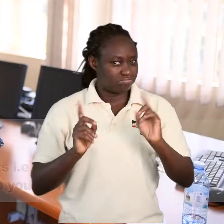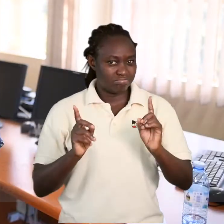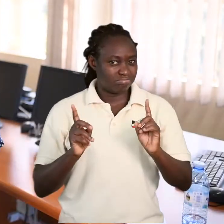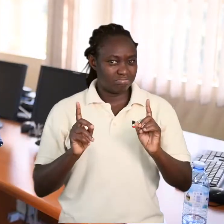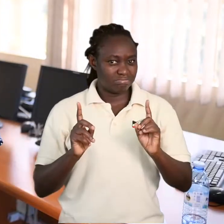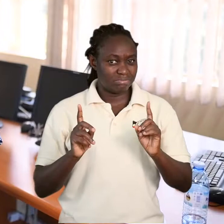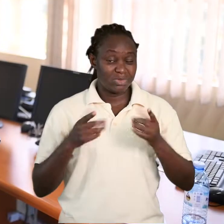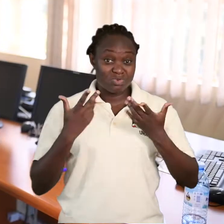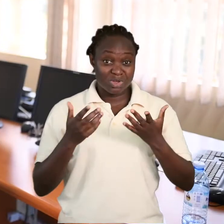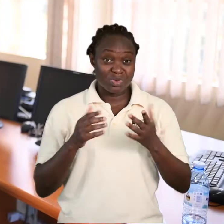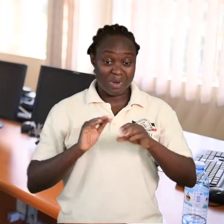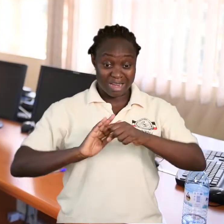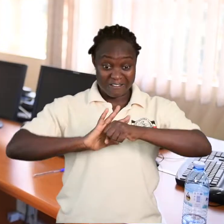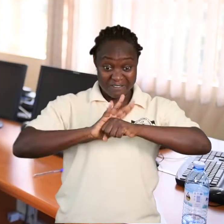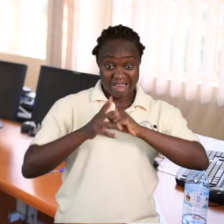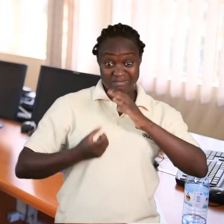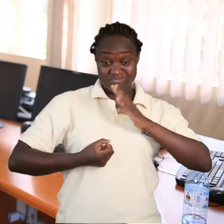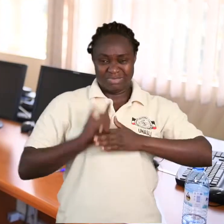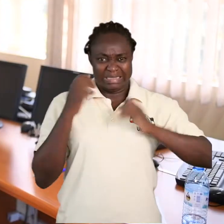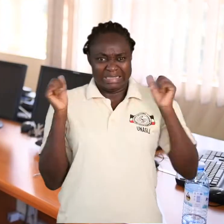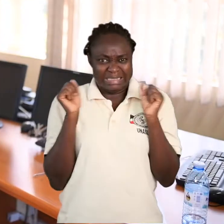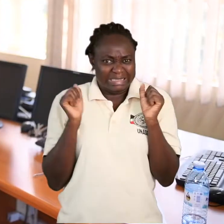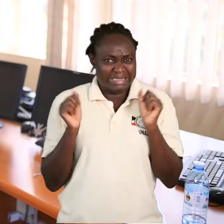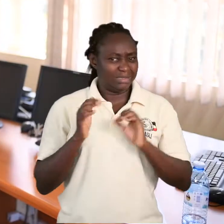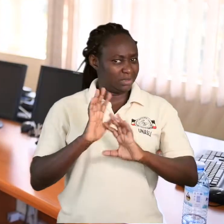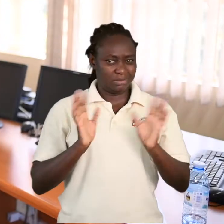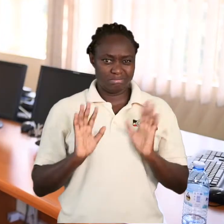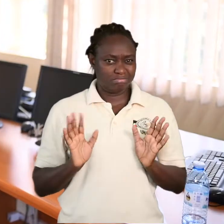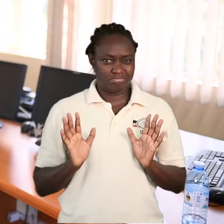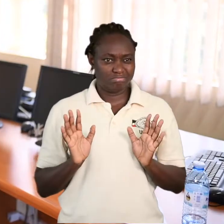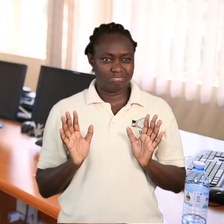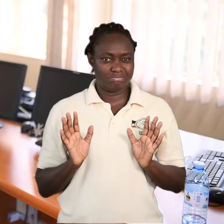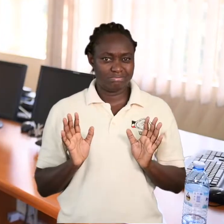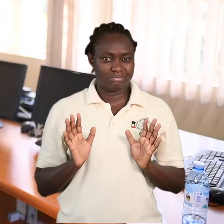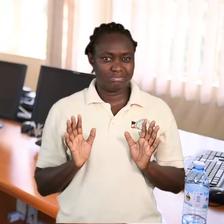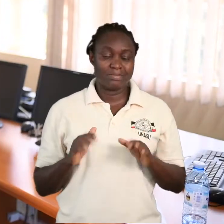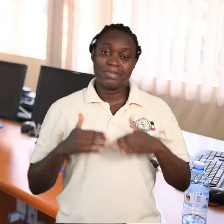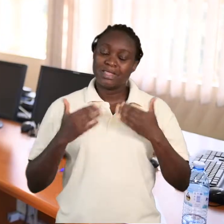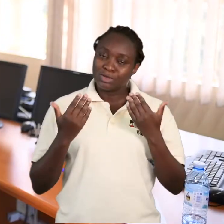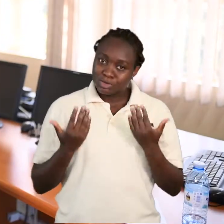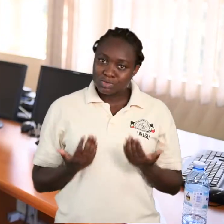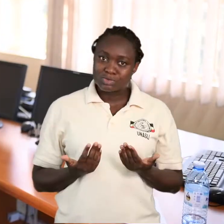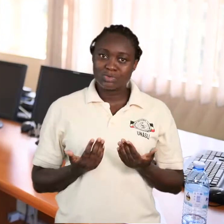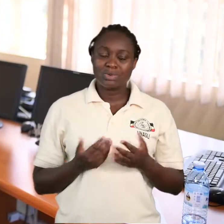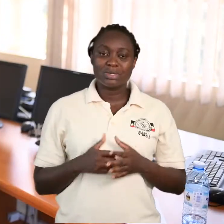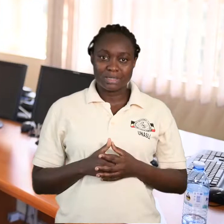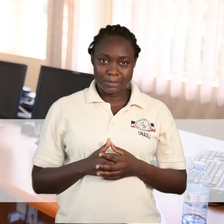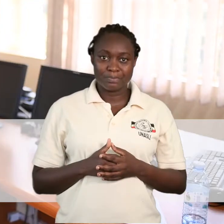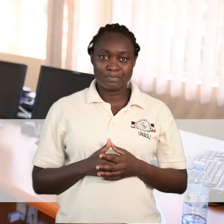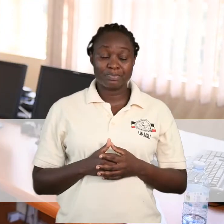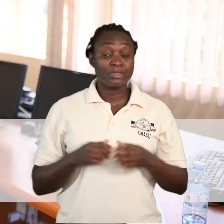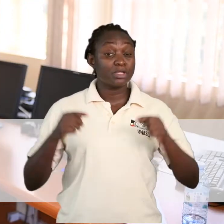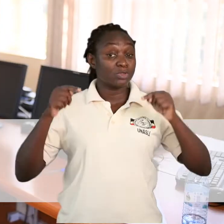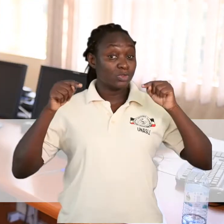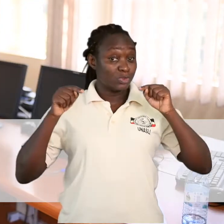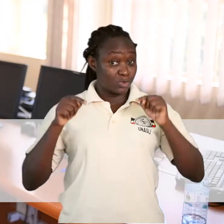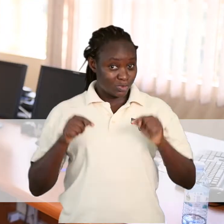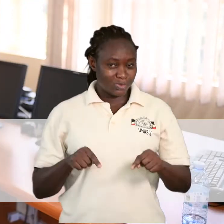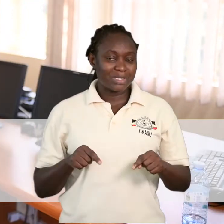get the COVID-19, right? So today, we are going to look